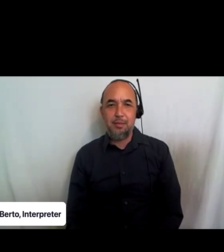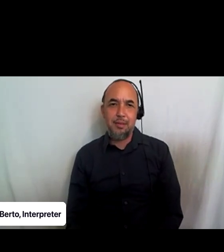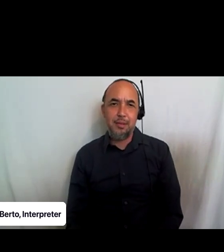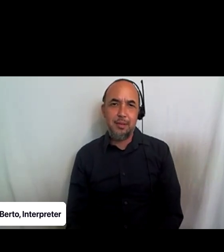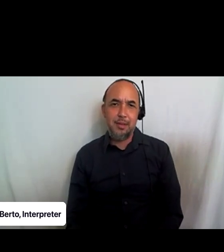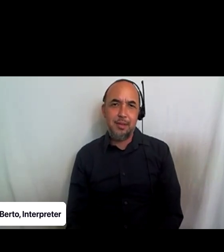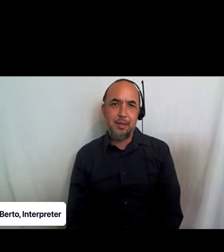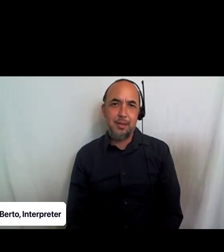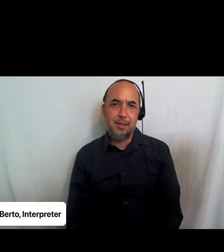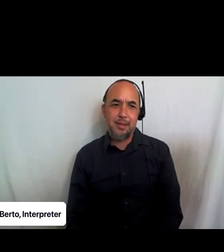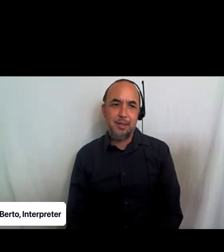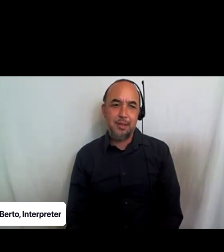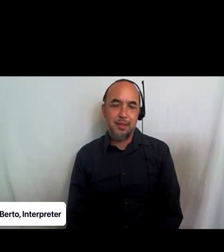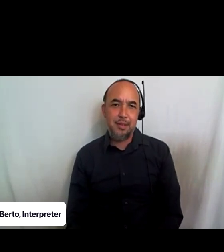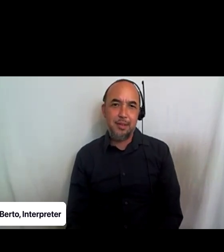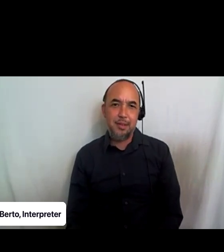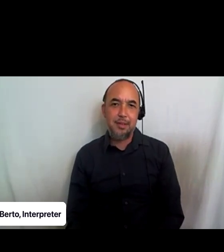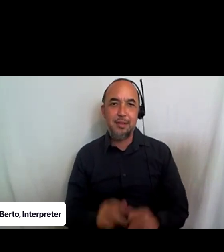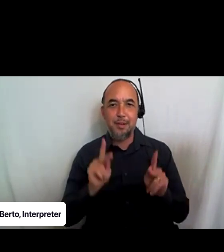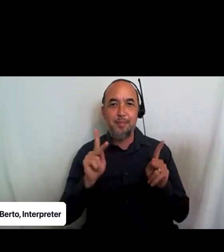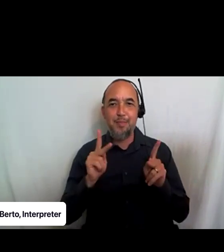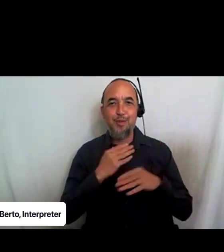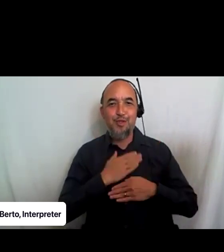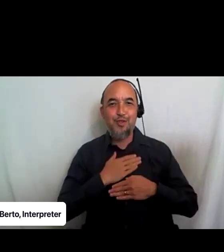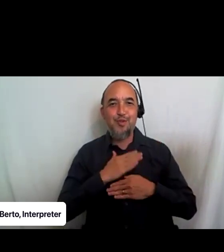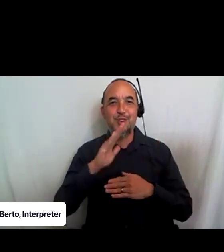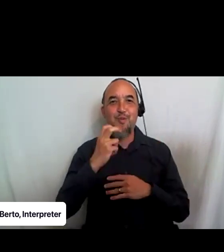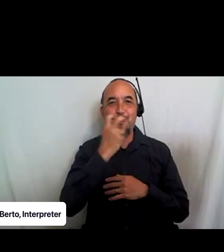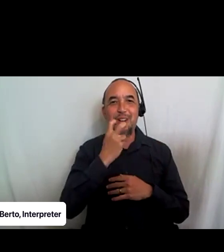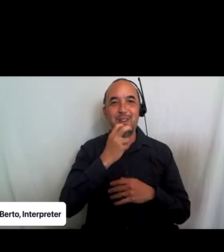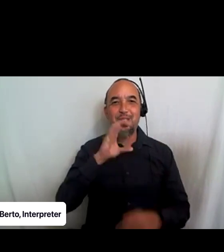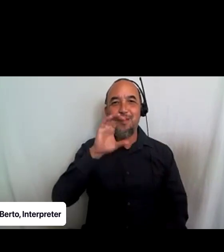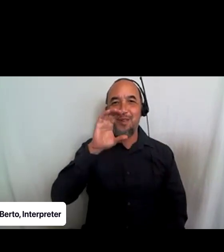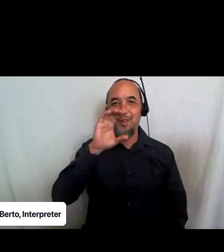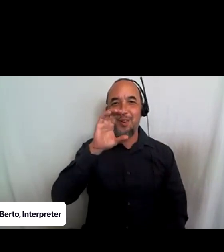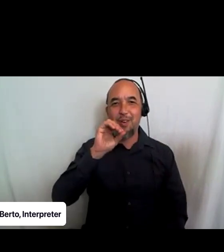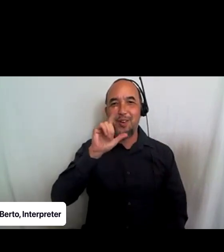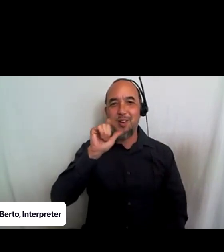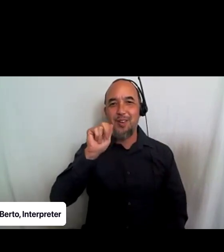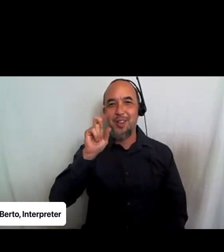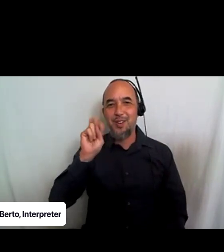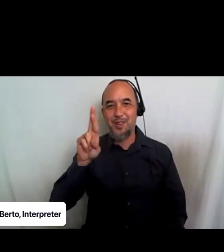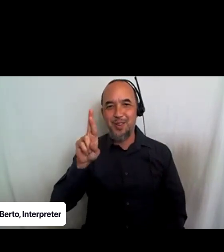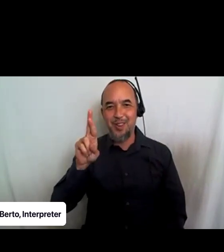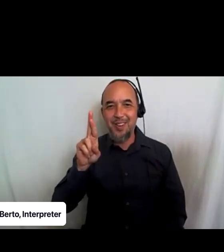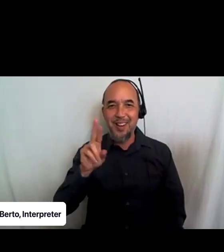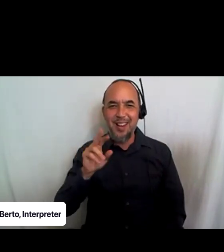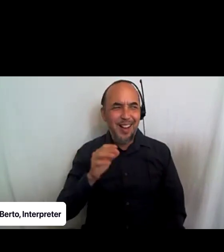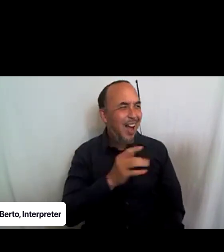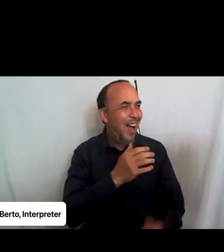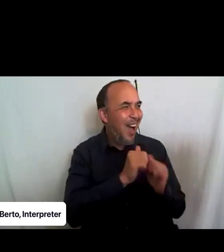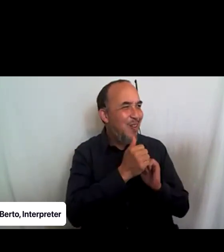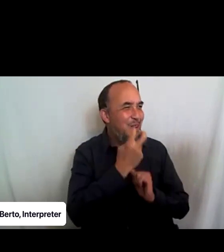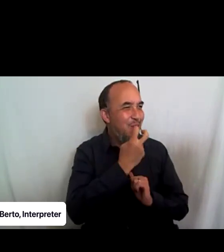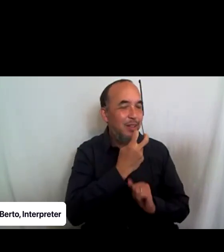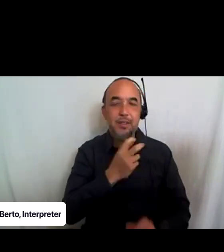People are enjoying your pronunciation of colander, and I am as well. I shall now How do you forever. say it? How do you say it?